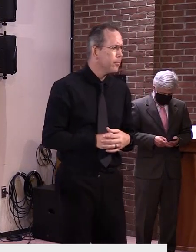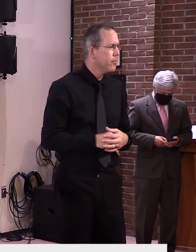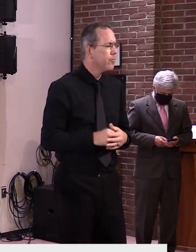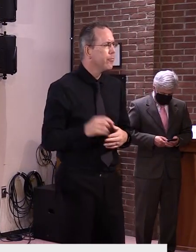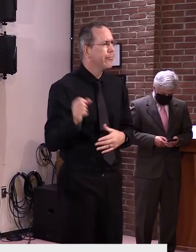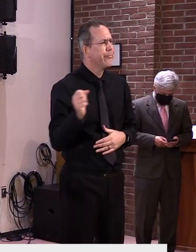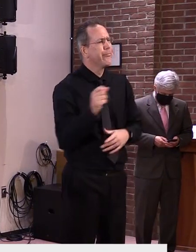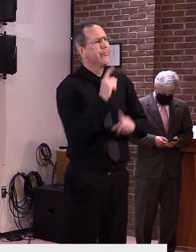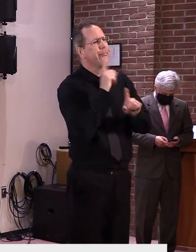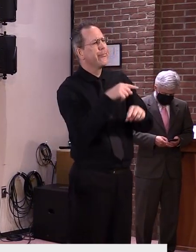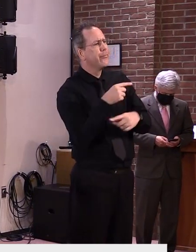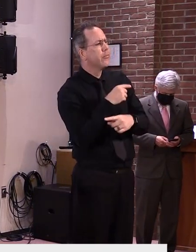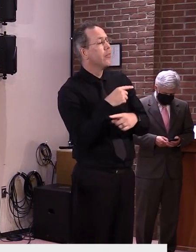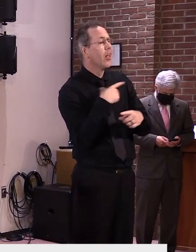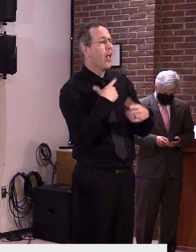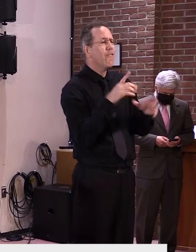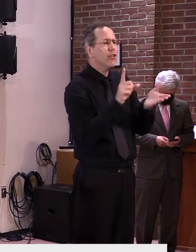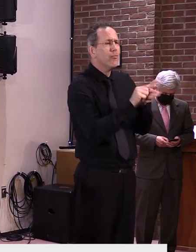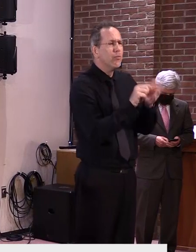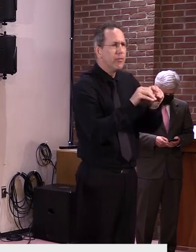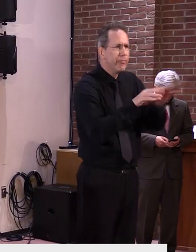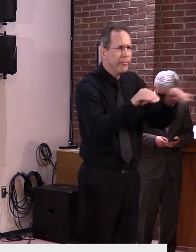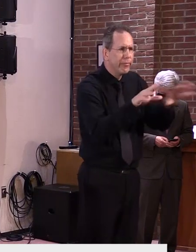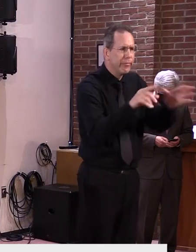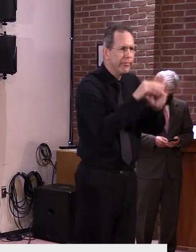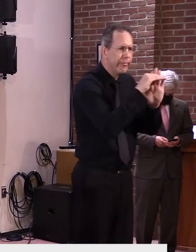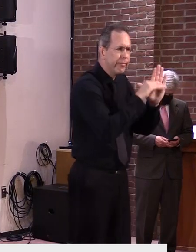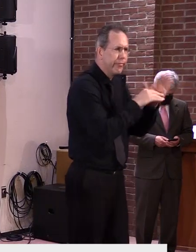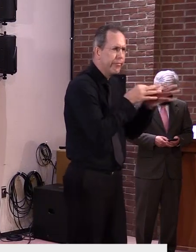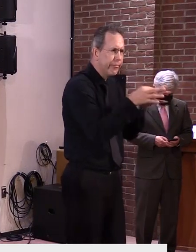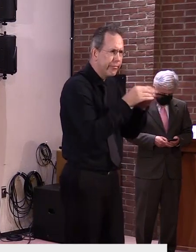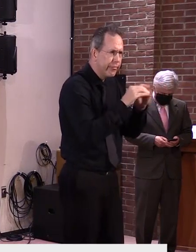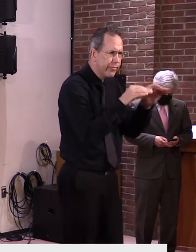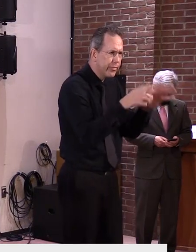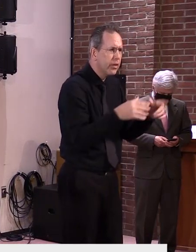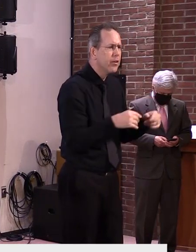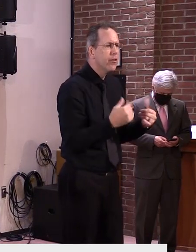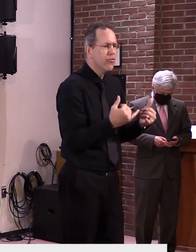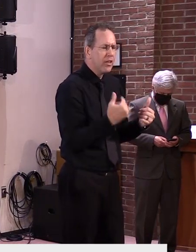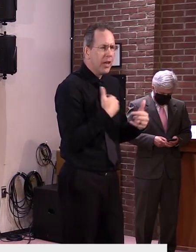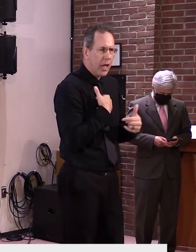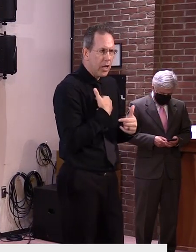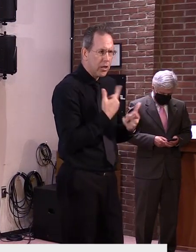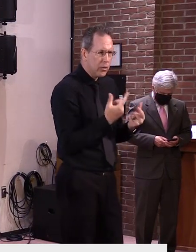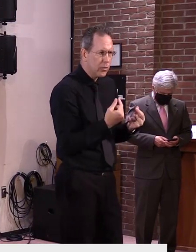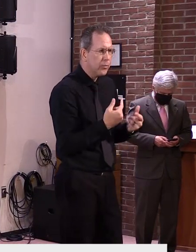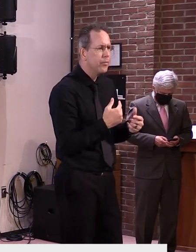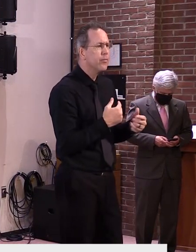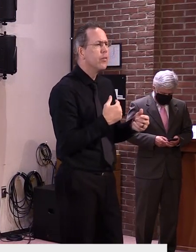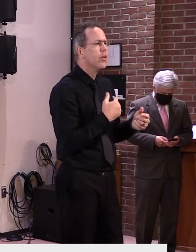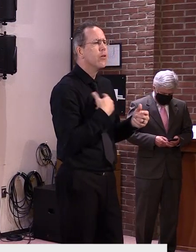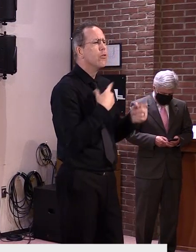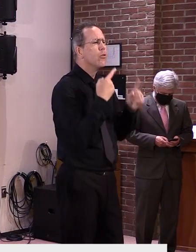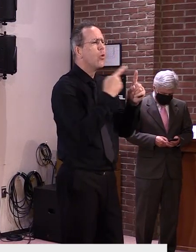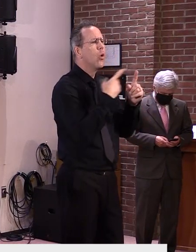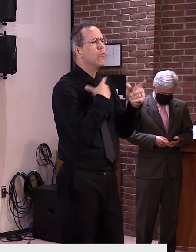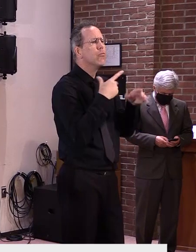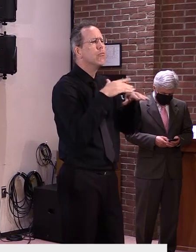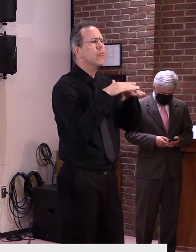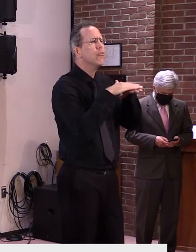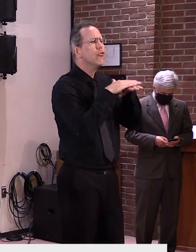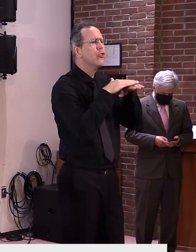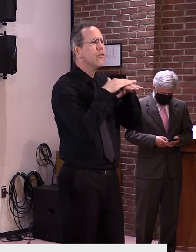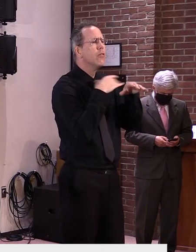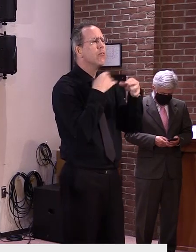really addressed in our current regulatory framework. So the goal of our initial guidance was to review the current regulations and to